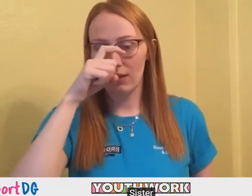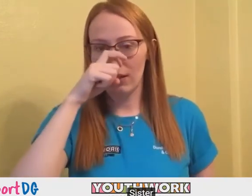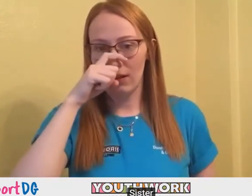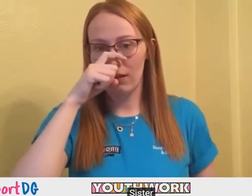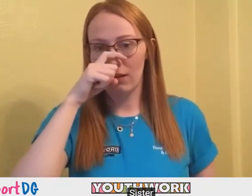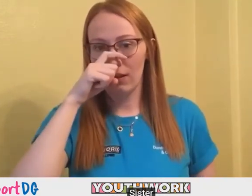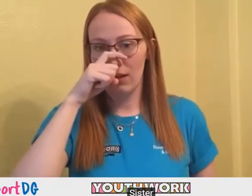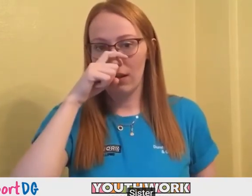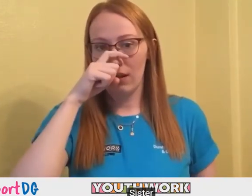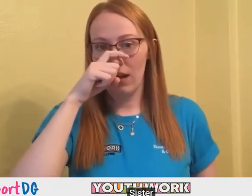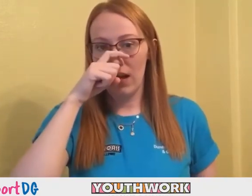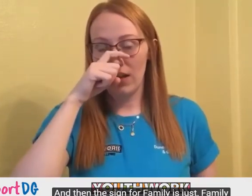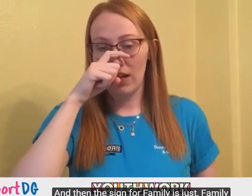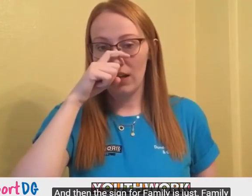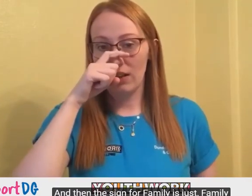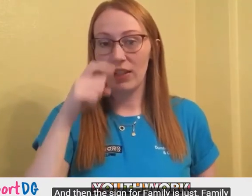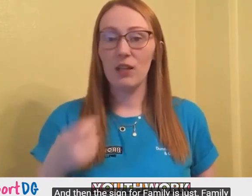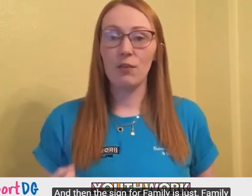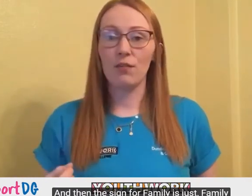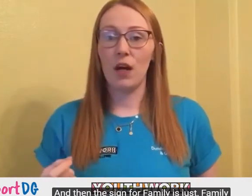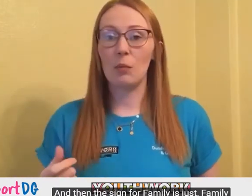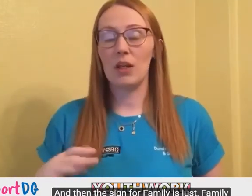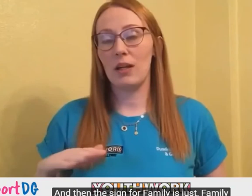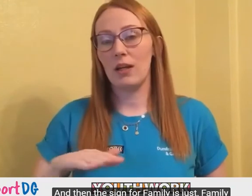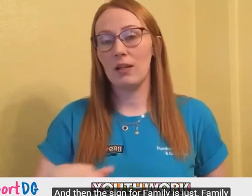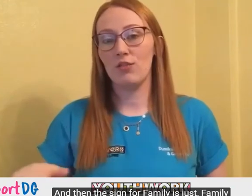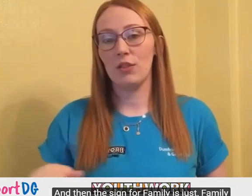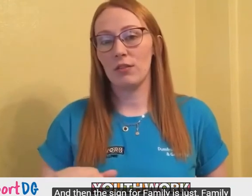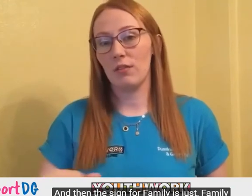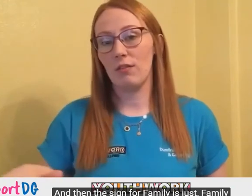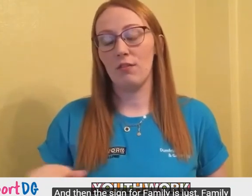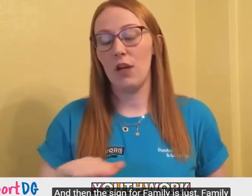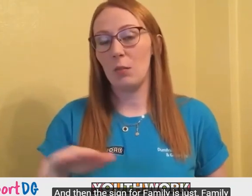sister. And then the sign for family is just family.